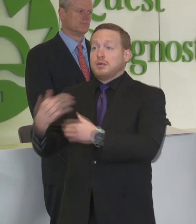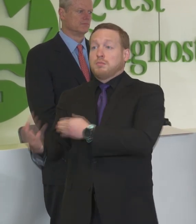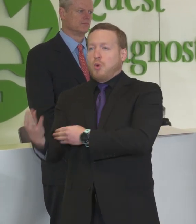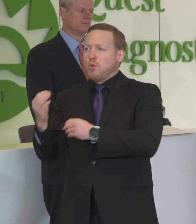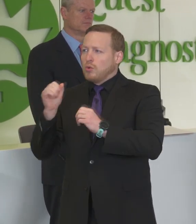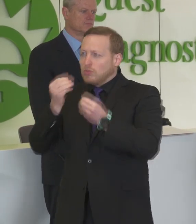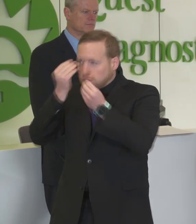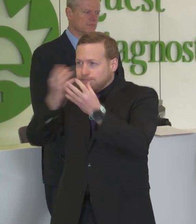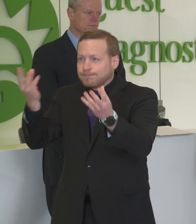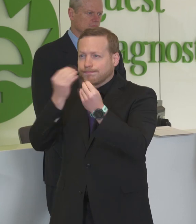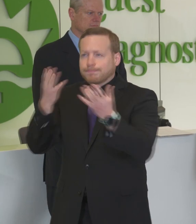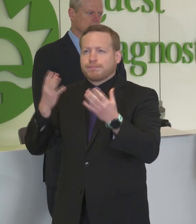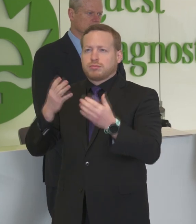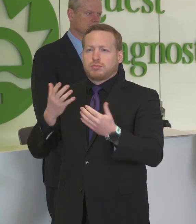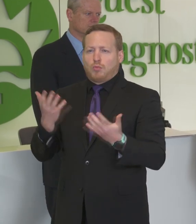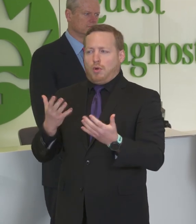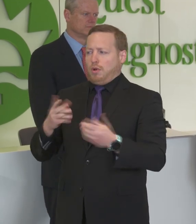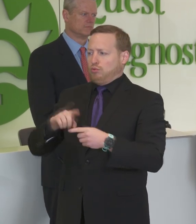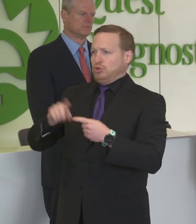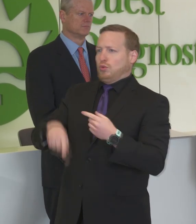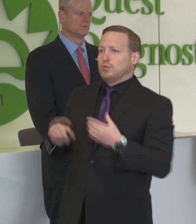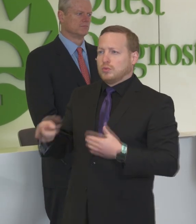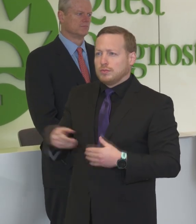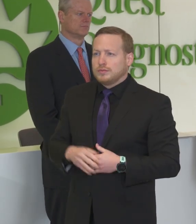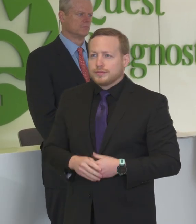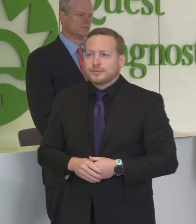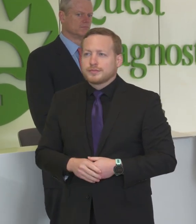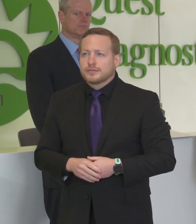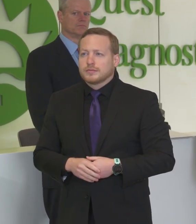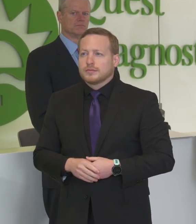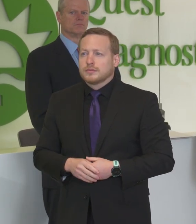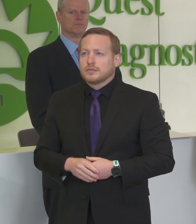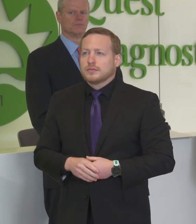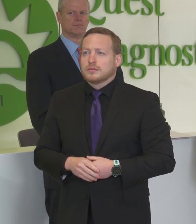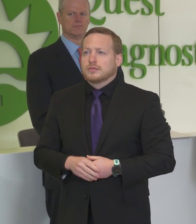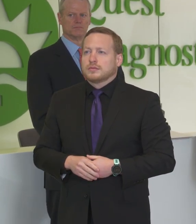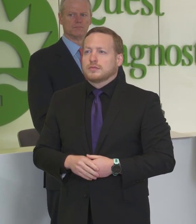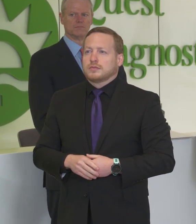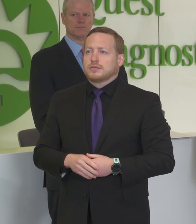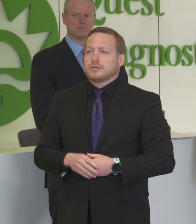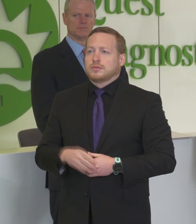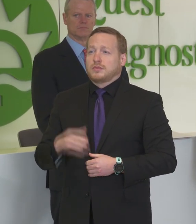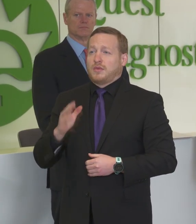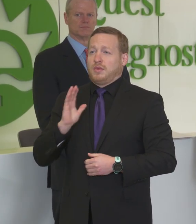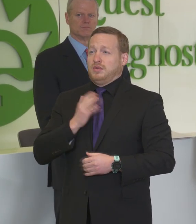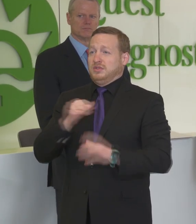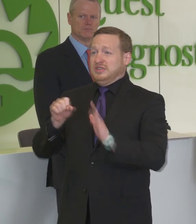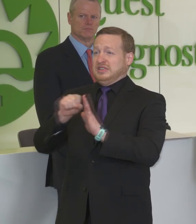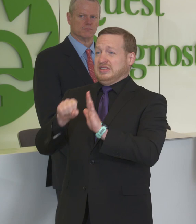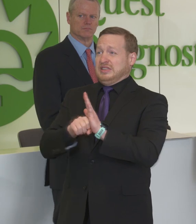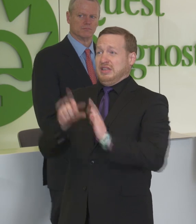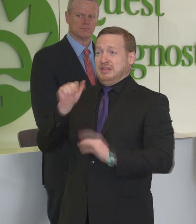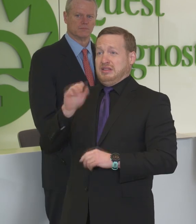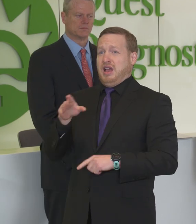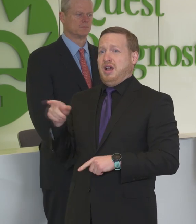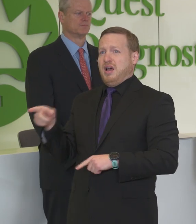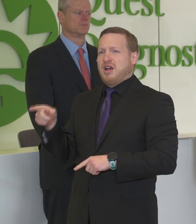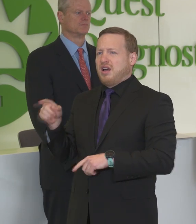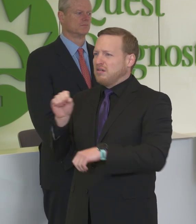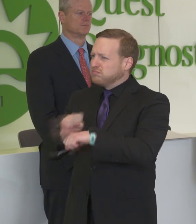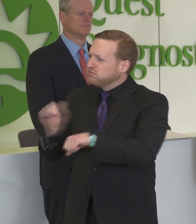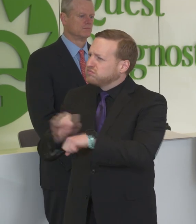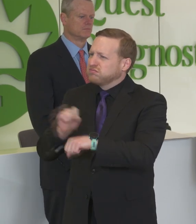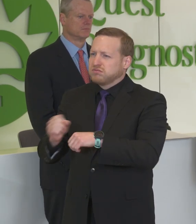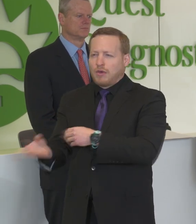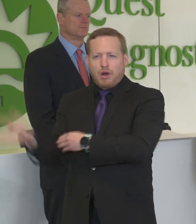state lab is a 24/7 operation, and it turns around its tests in 24 to 48 hours, with